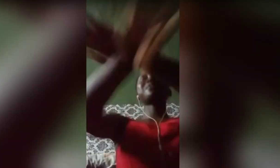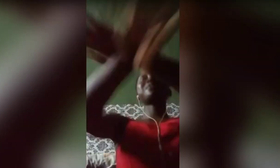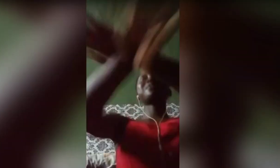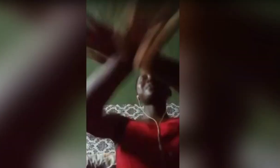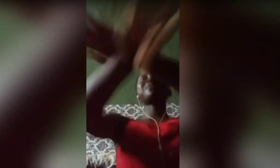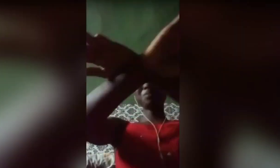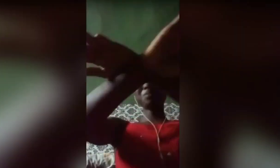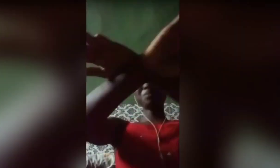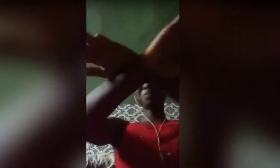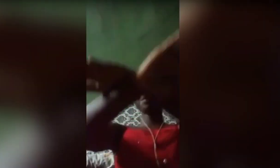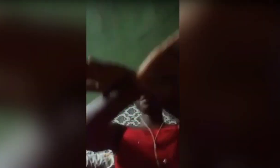And good night.